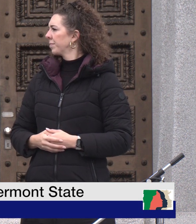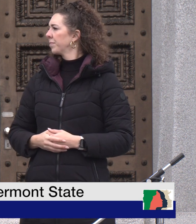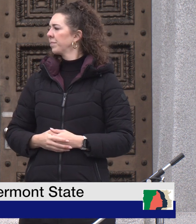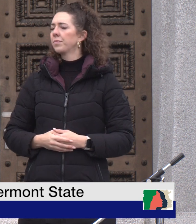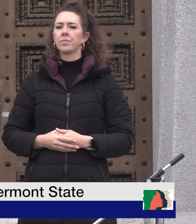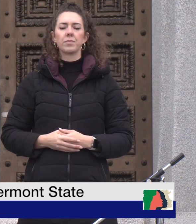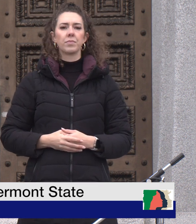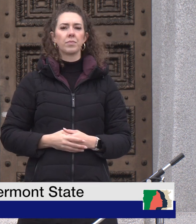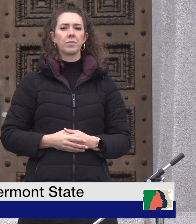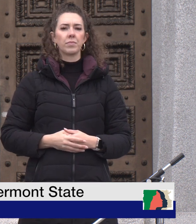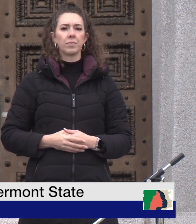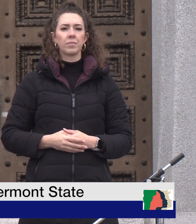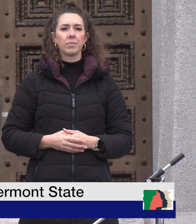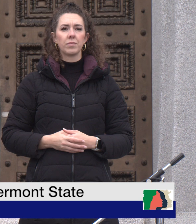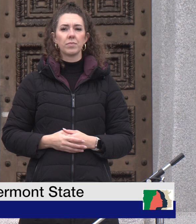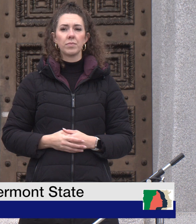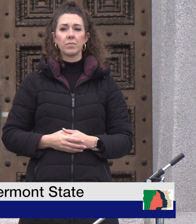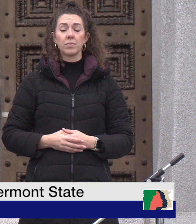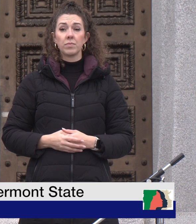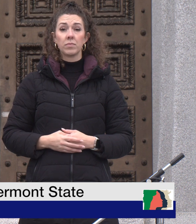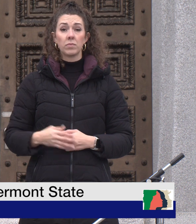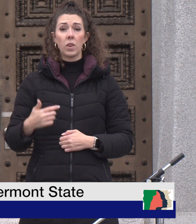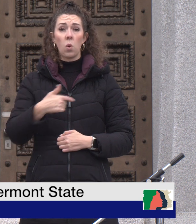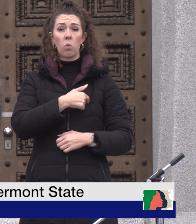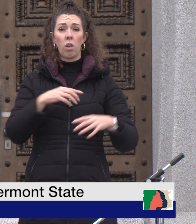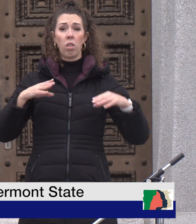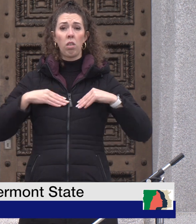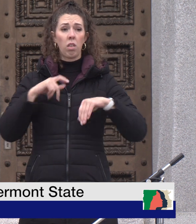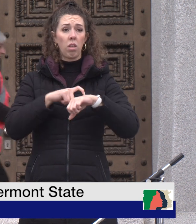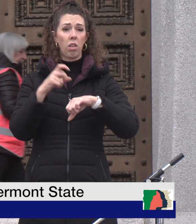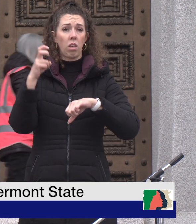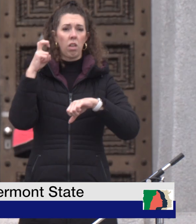We are never going back.